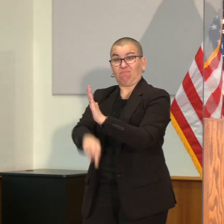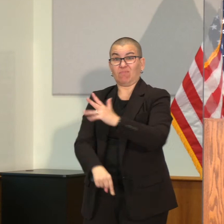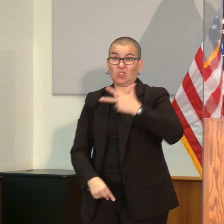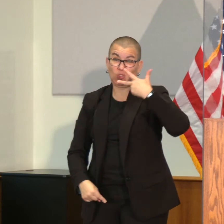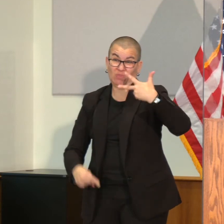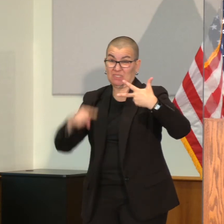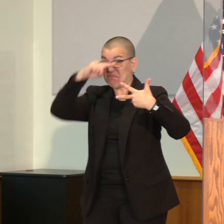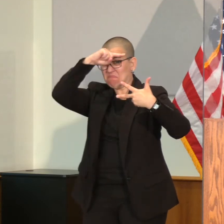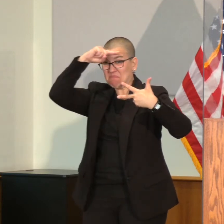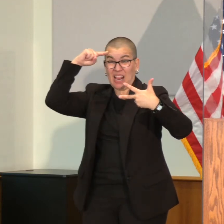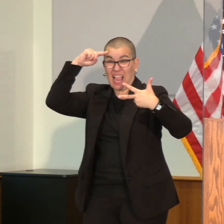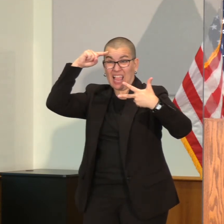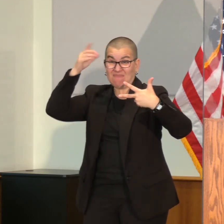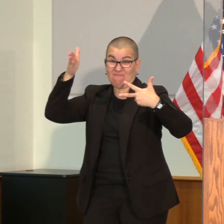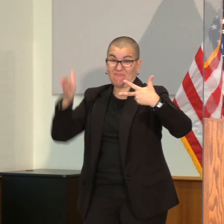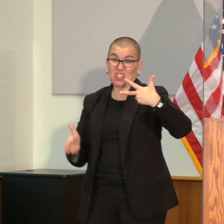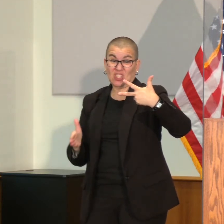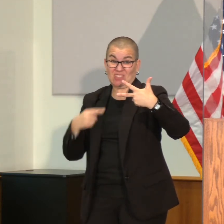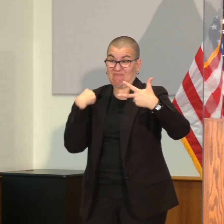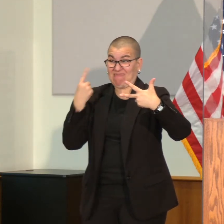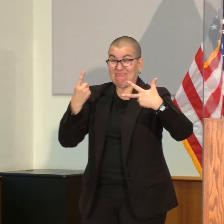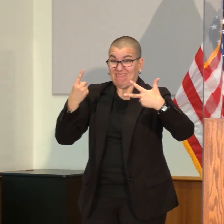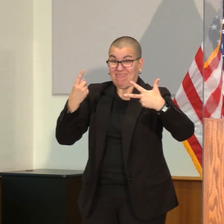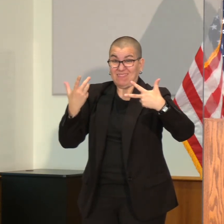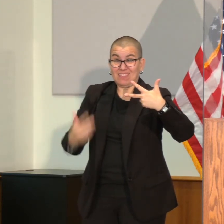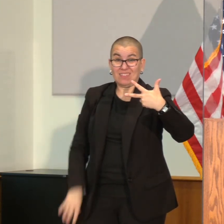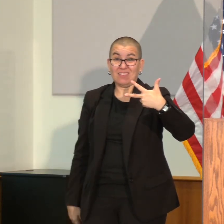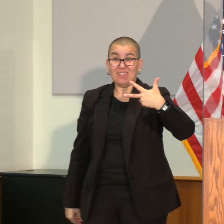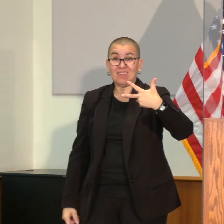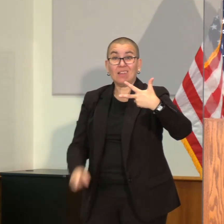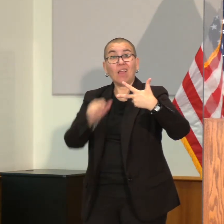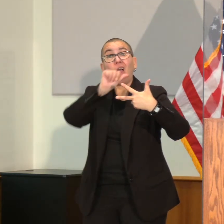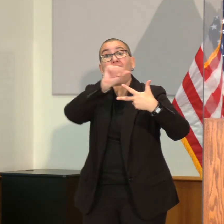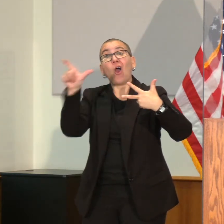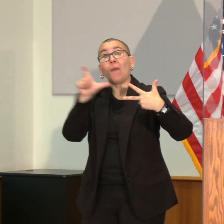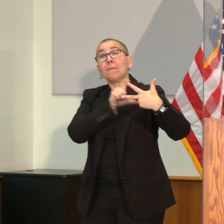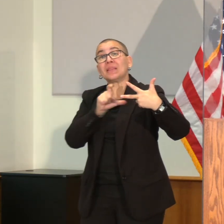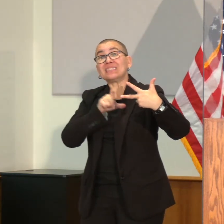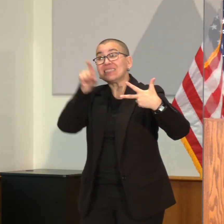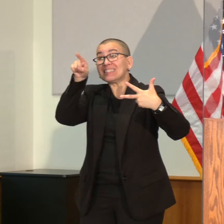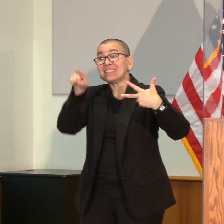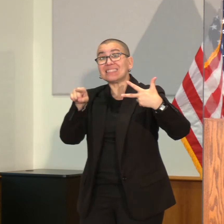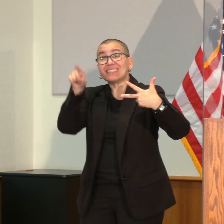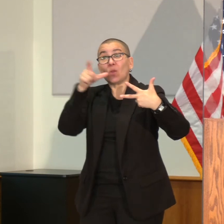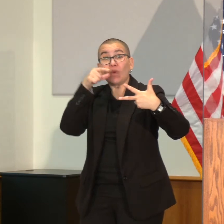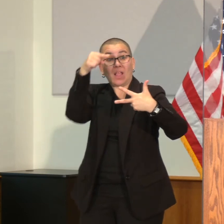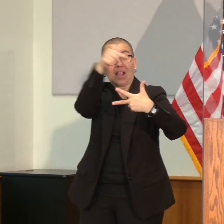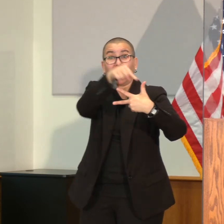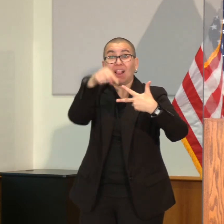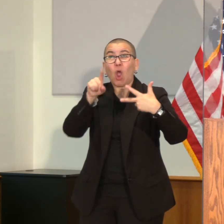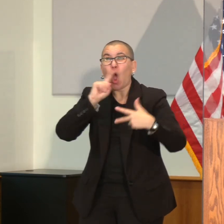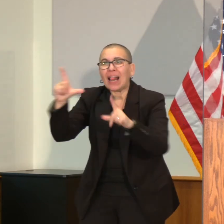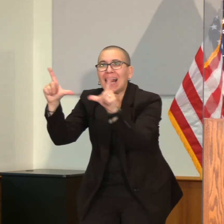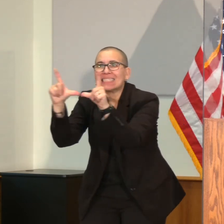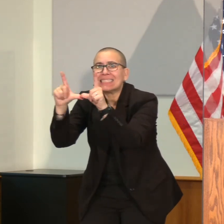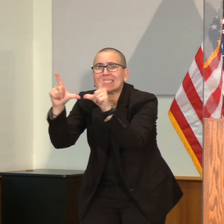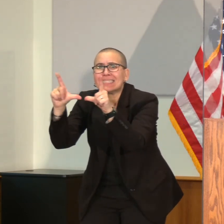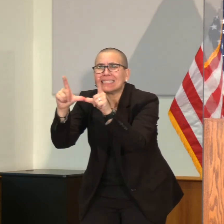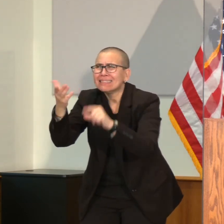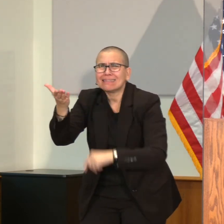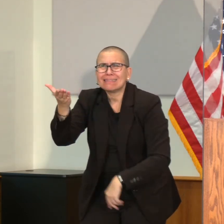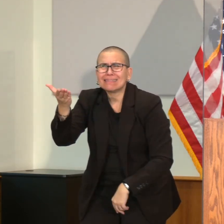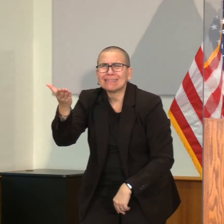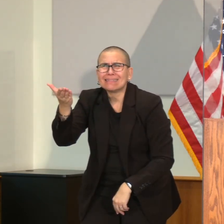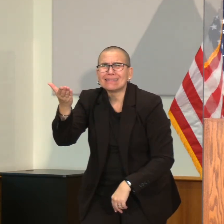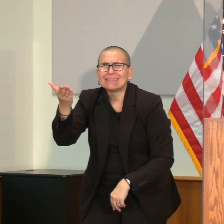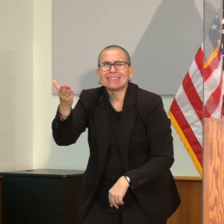the years were all licensed by the state of Minnesota. You can't be a peace officer in Minnesota